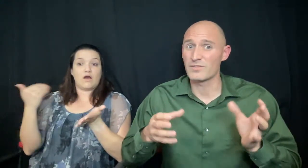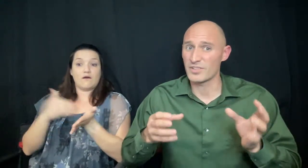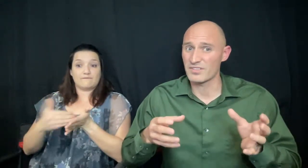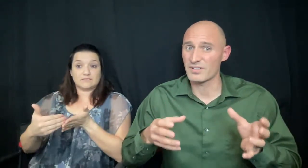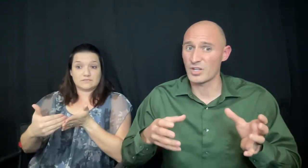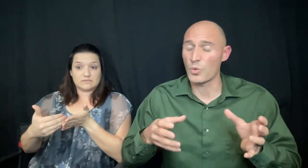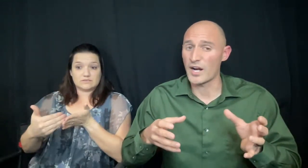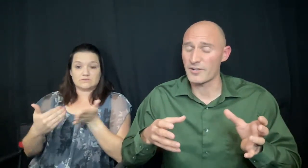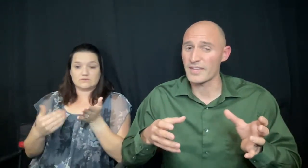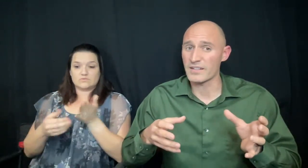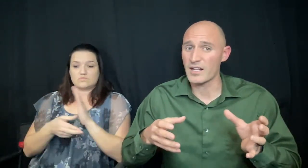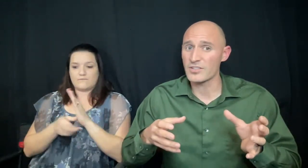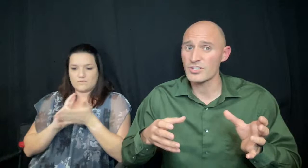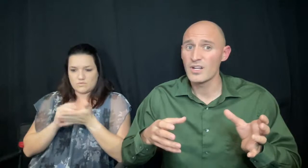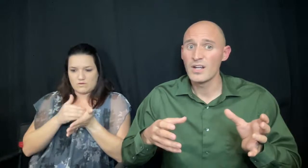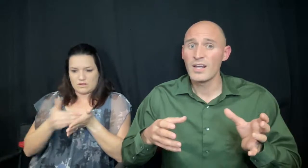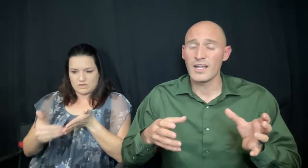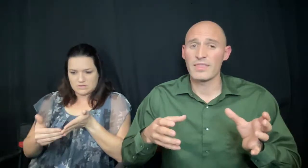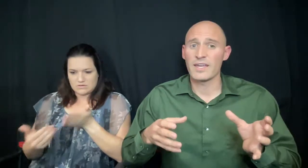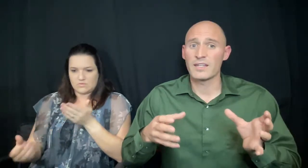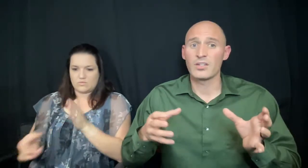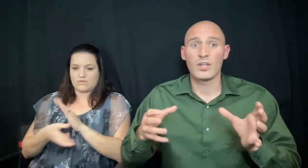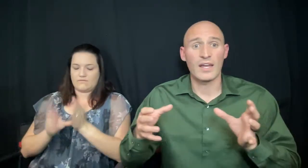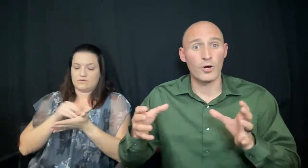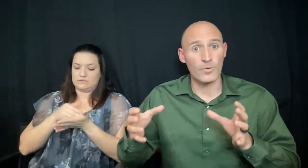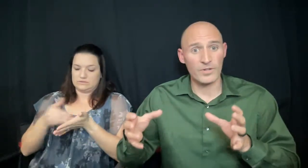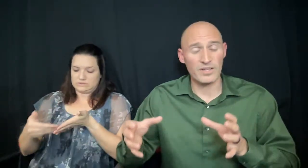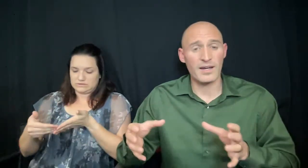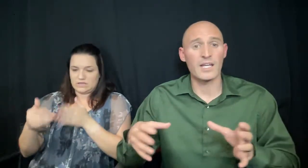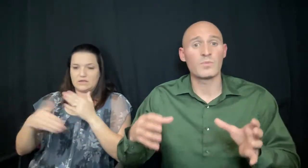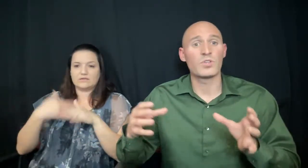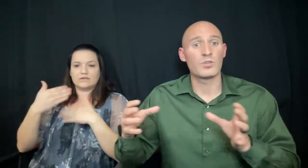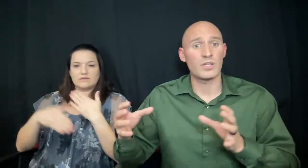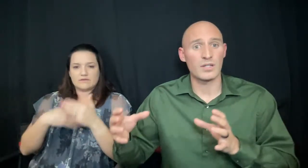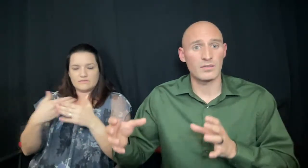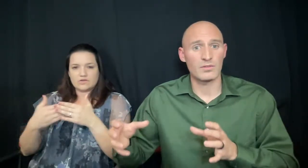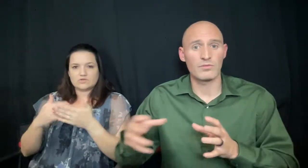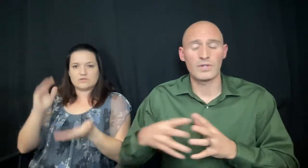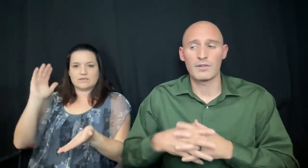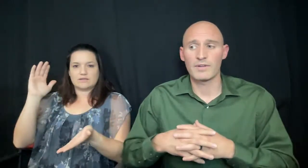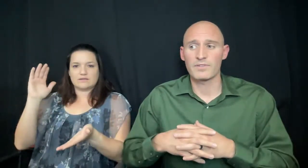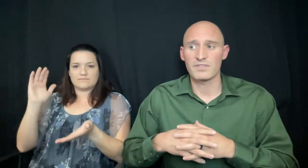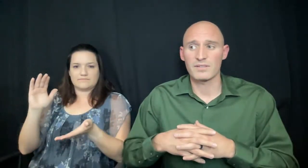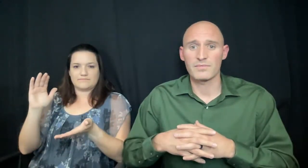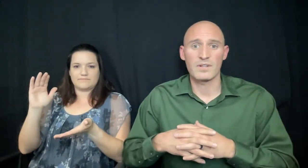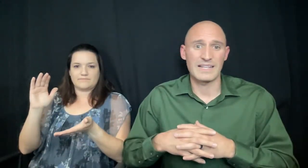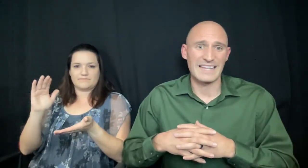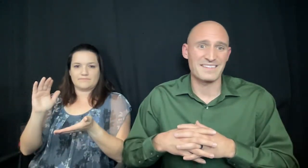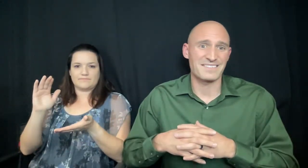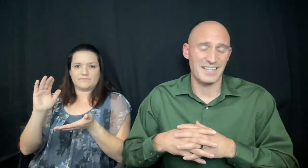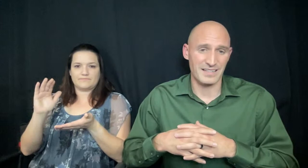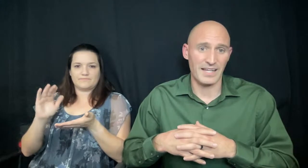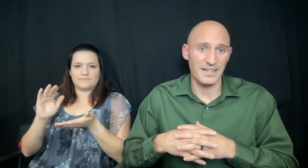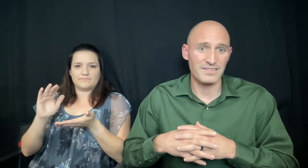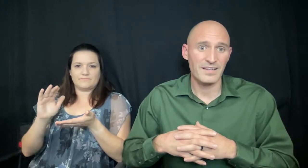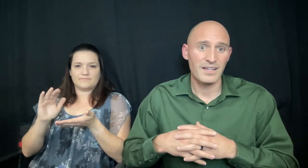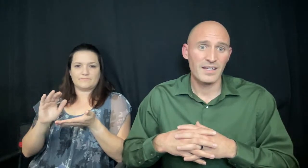first acquire that knowledge. And then over time, you can reference it less and less.